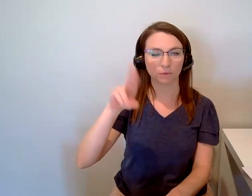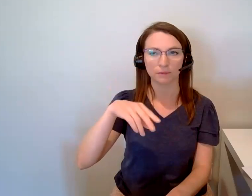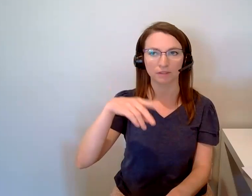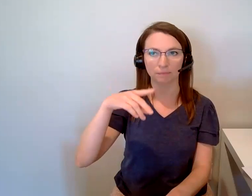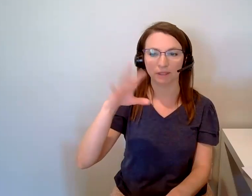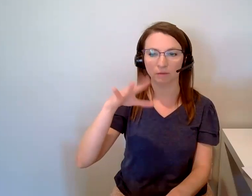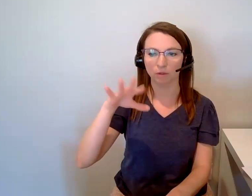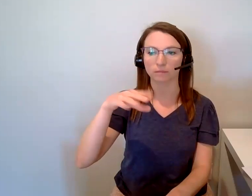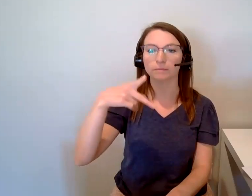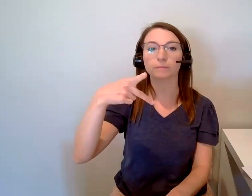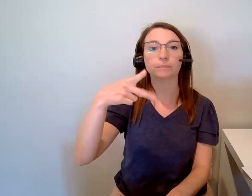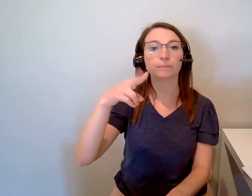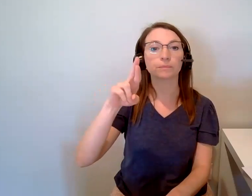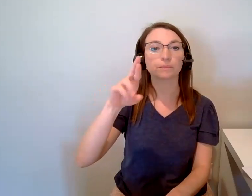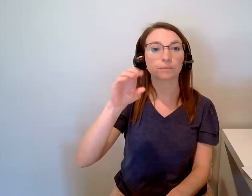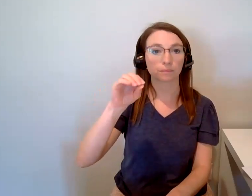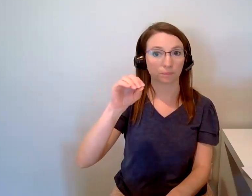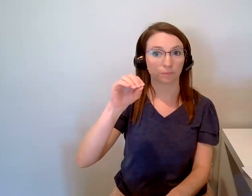Oops, I spelled that wrong.